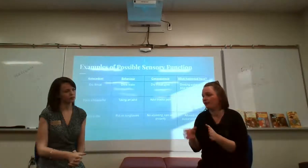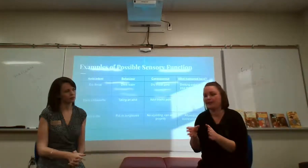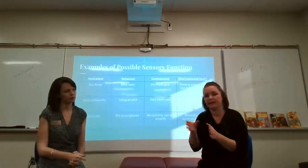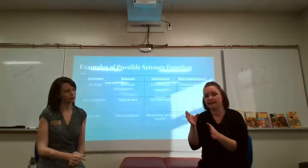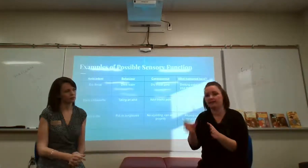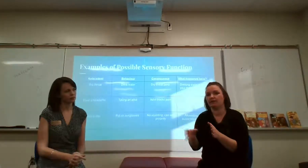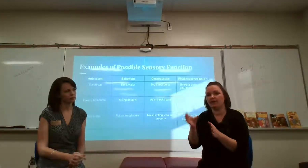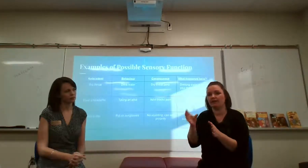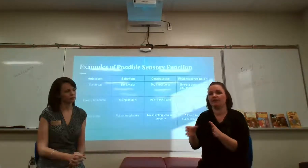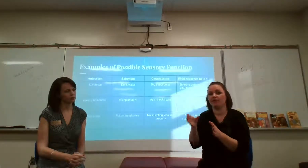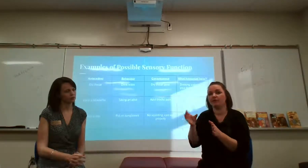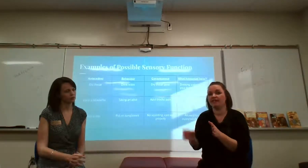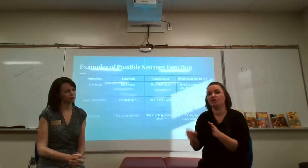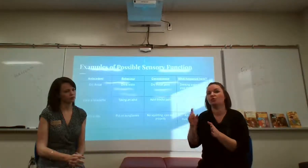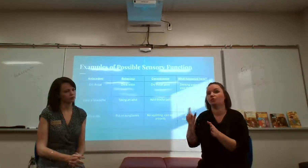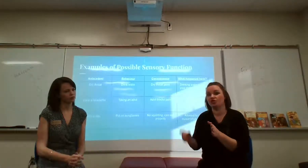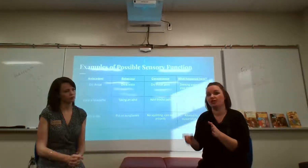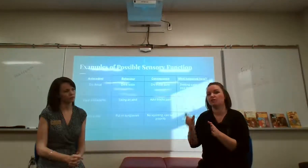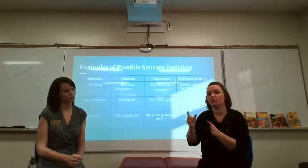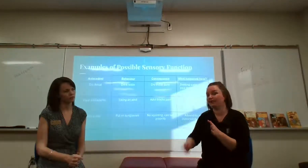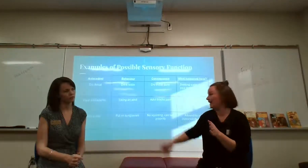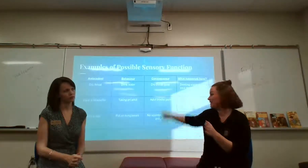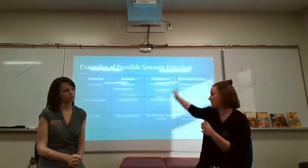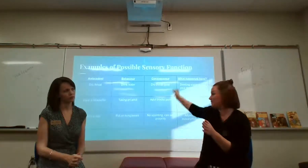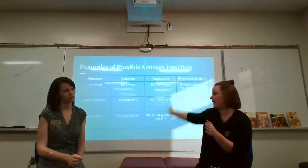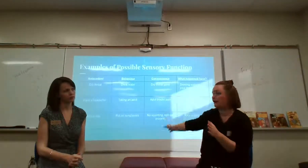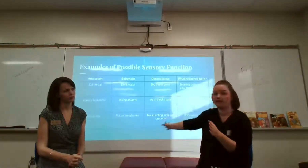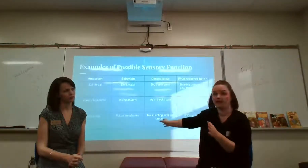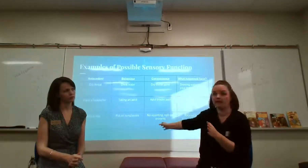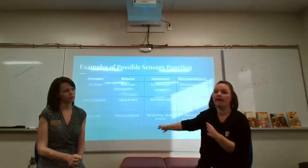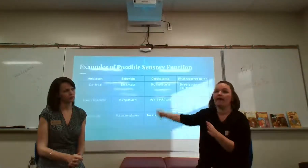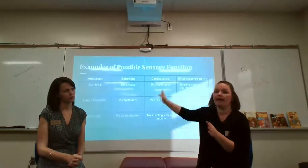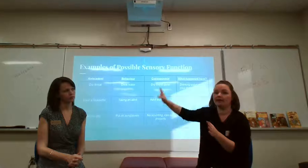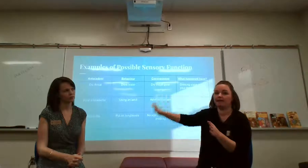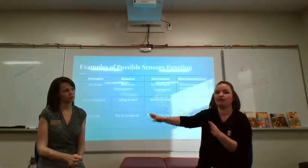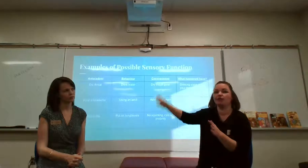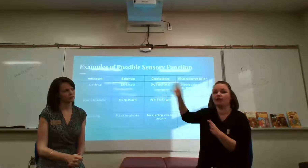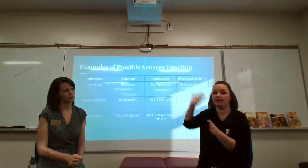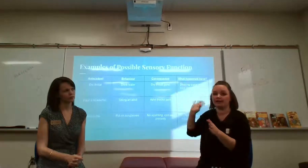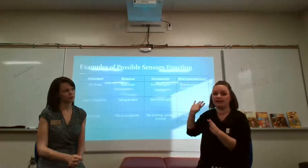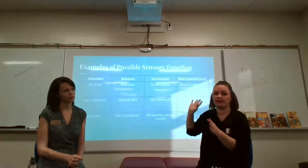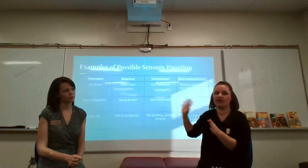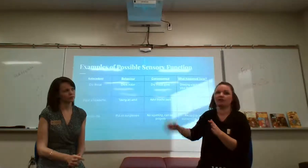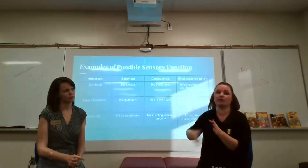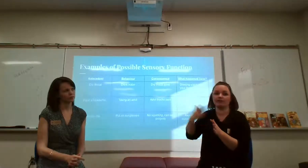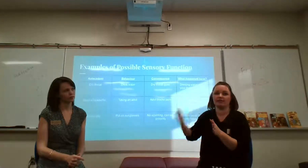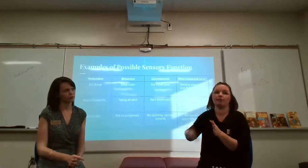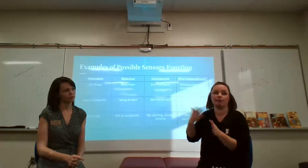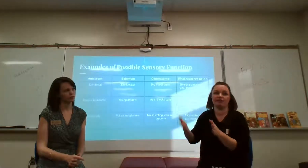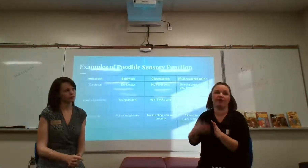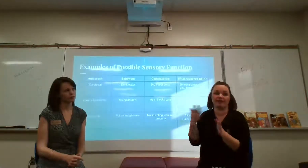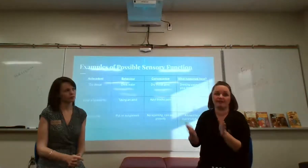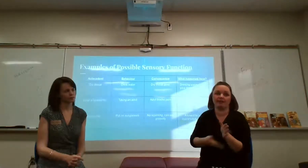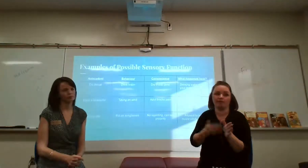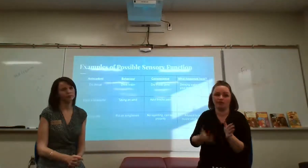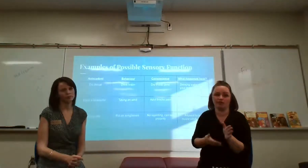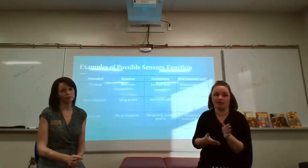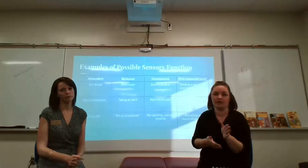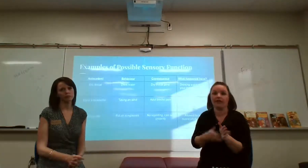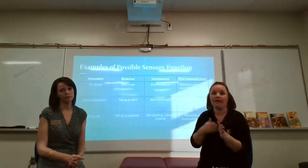Every single behavior that we teach will just replace this behavior and give you new antecedents and consequences that will provide that same function. So